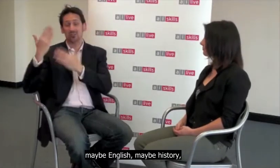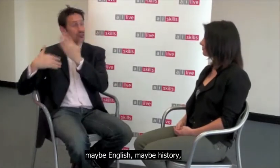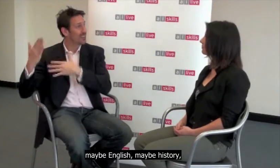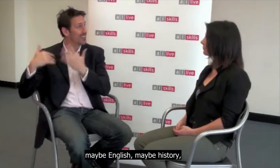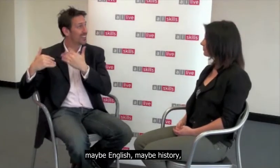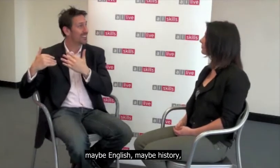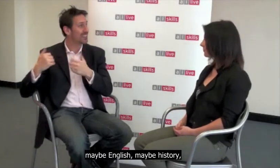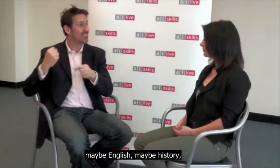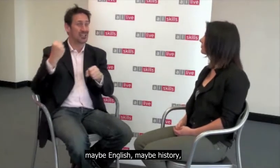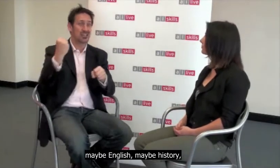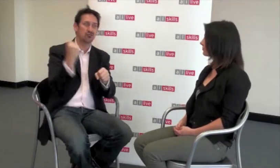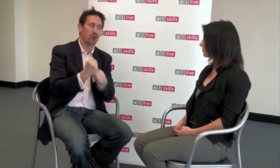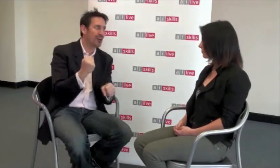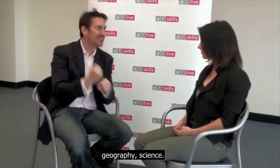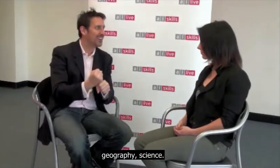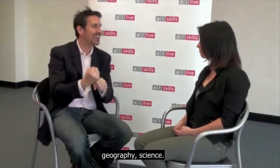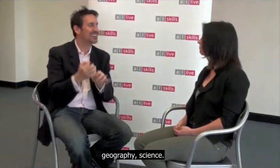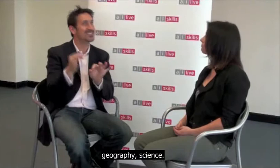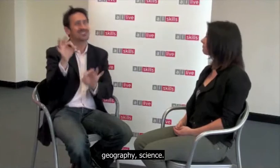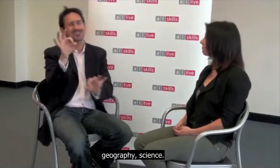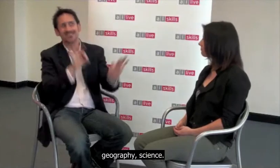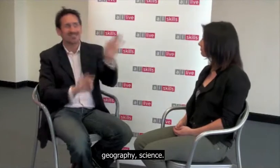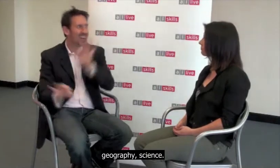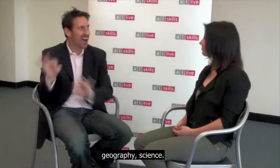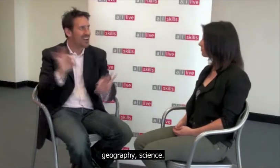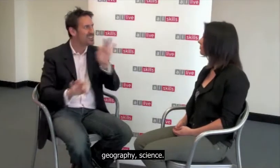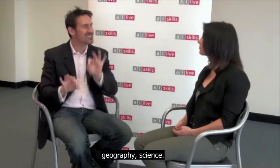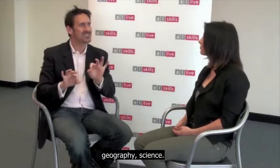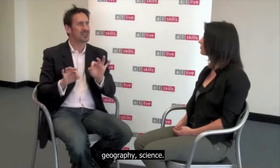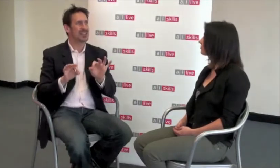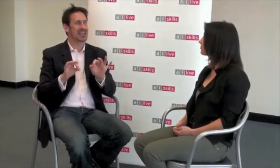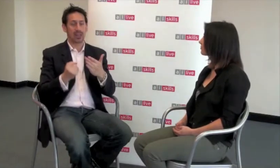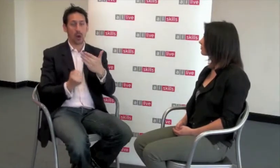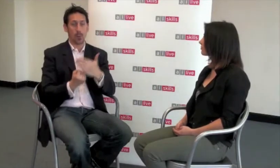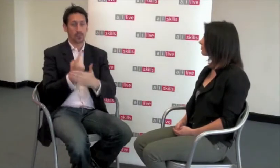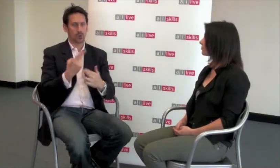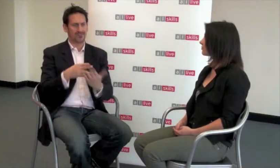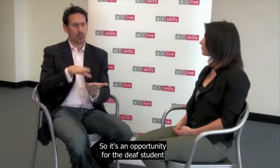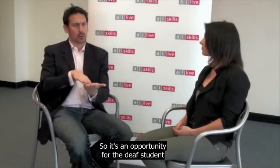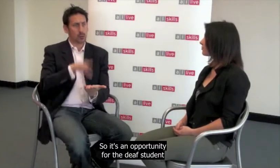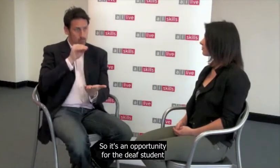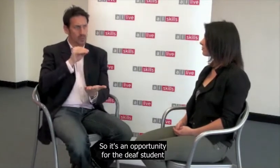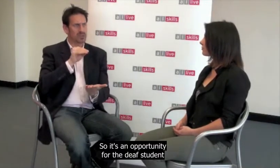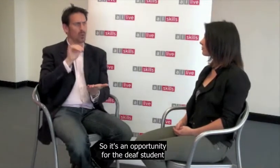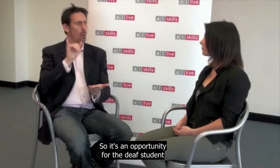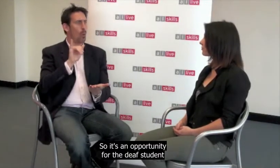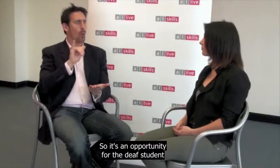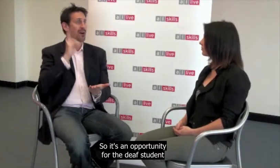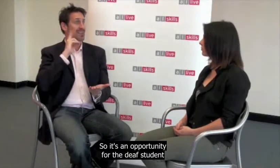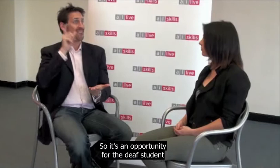maybe history, geography, science. So it's an opportunity for the deaf student